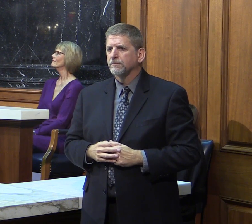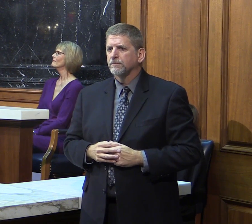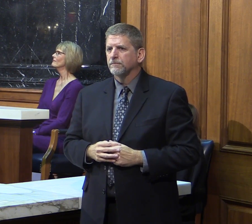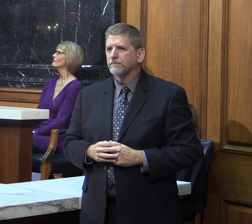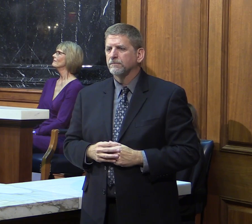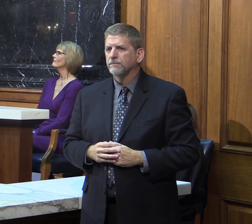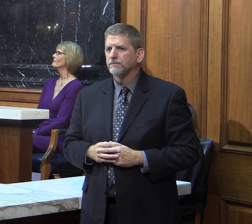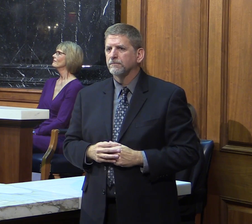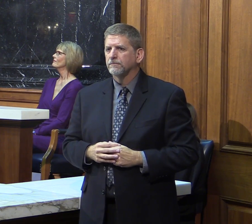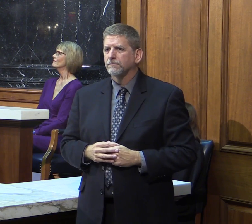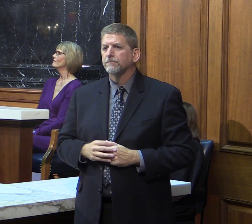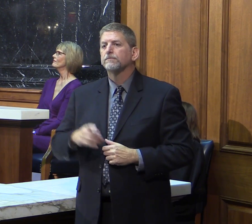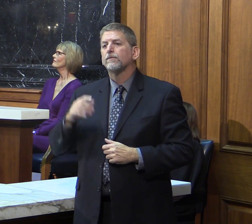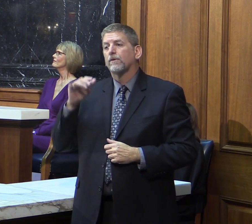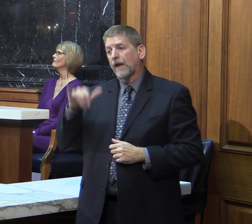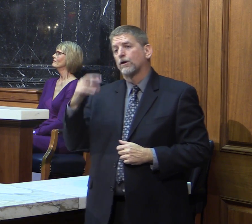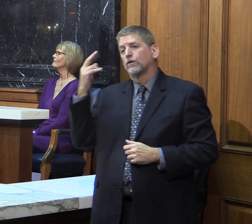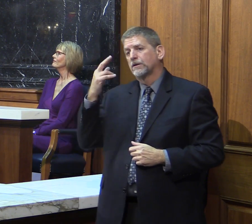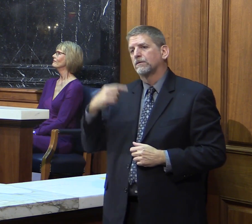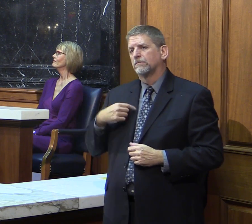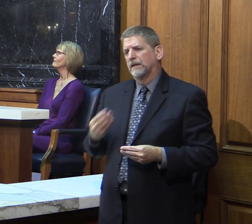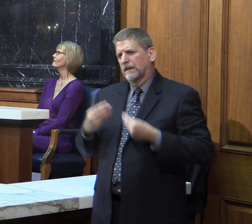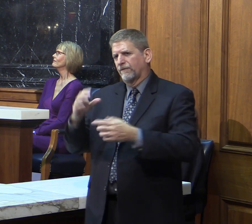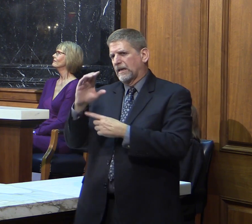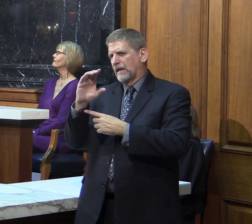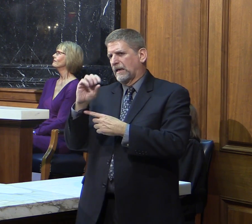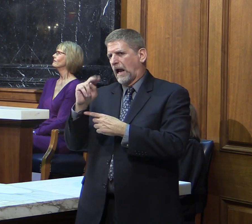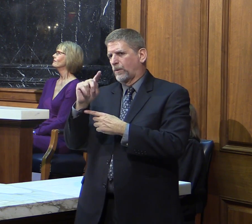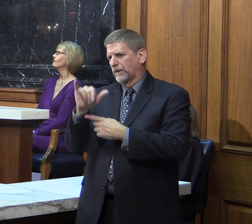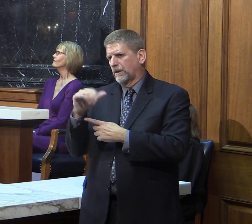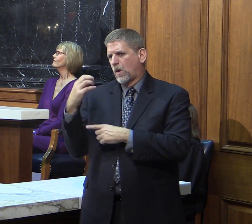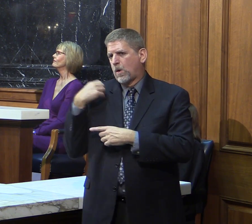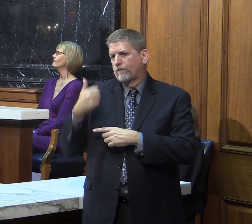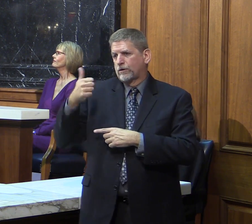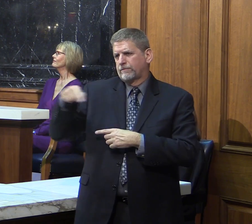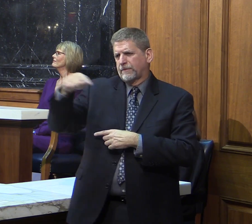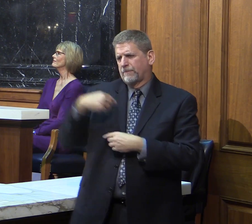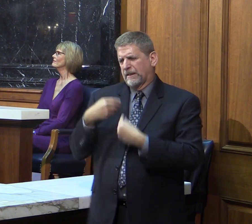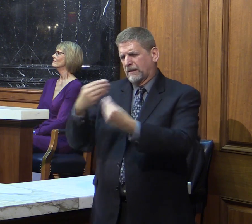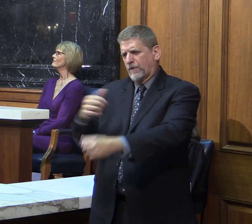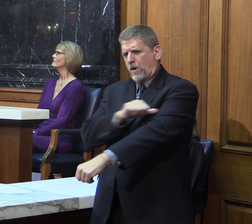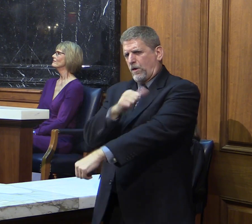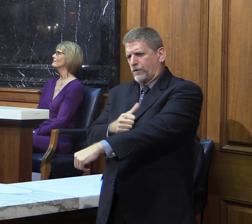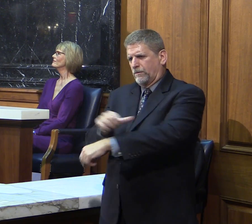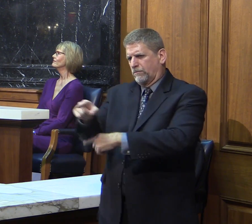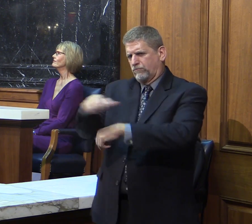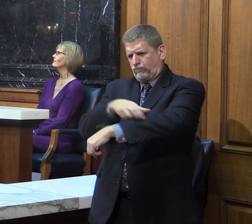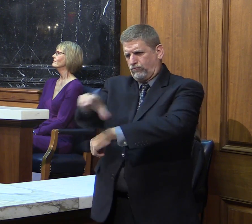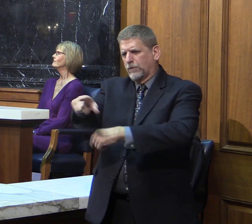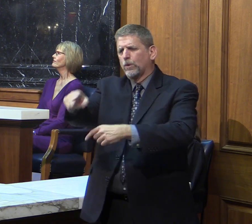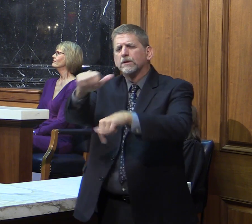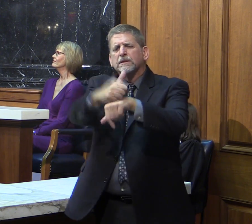And that's why we will give county officials authority to establish syringe exchange programs to ensure that the